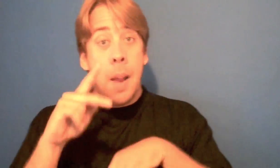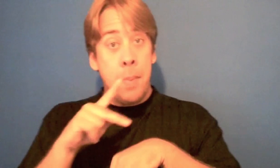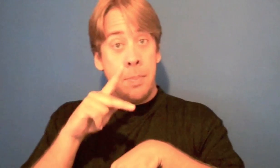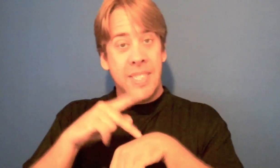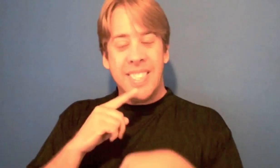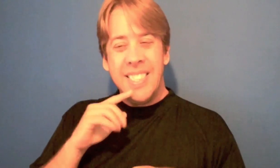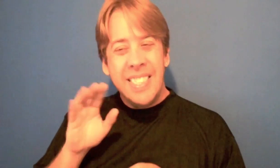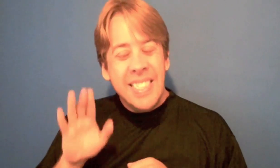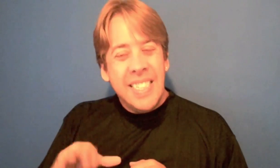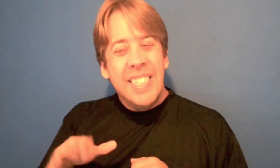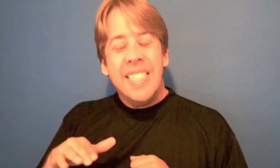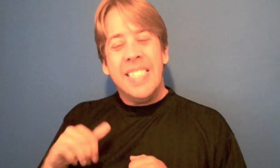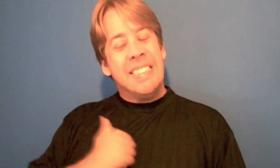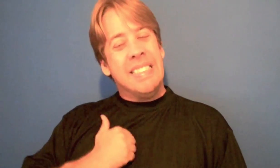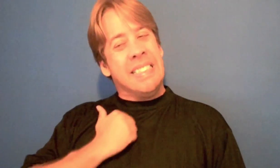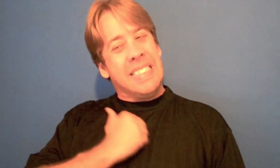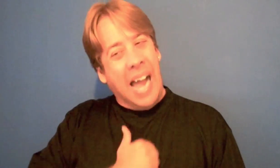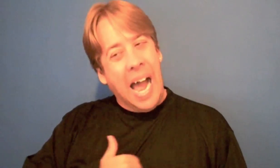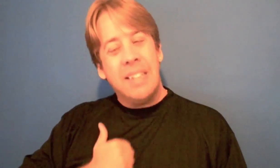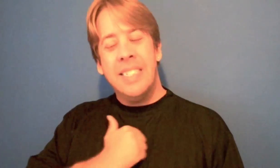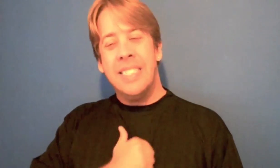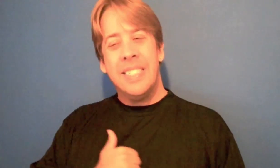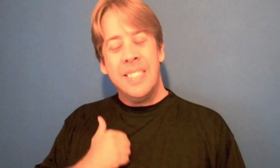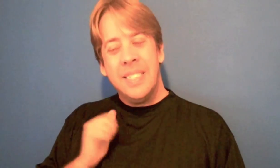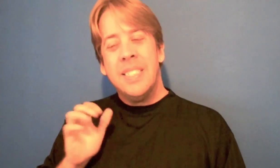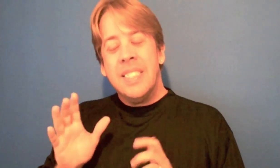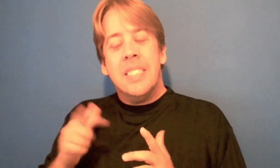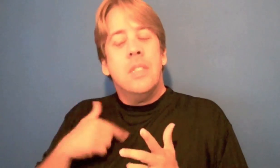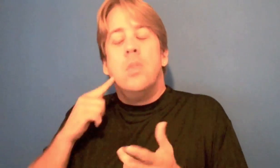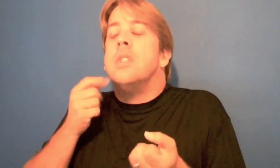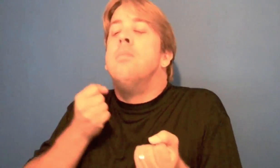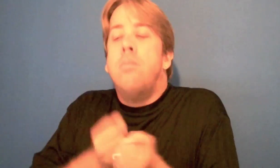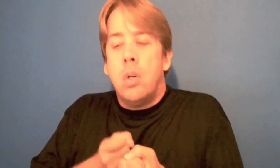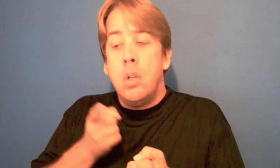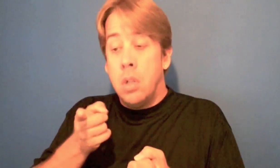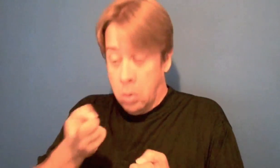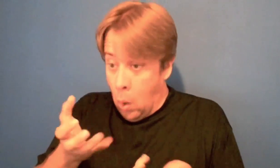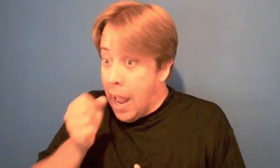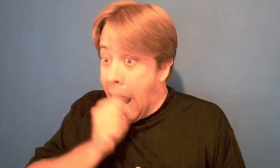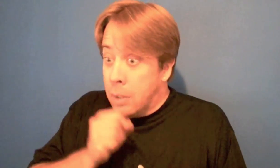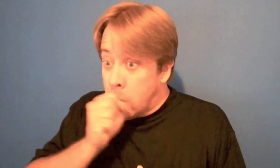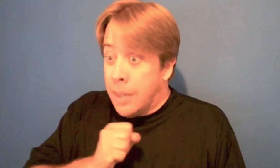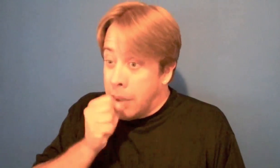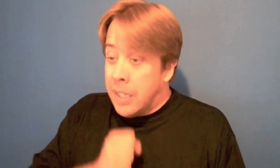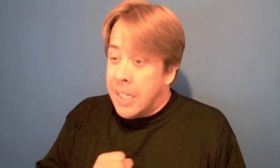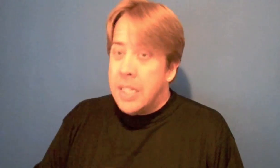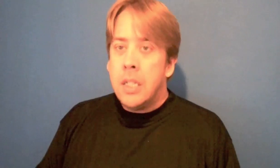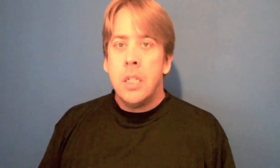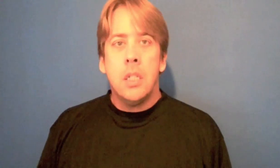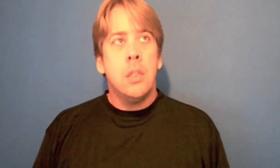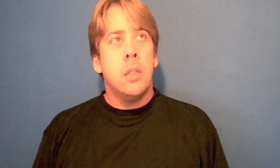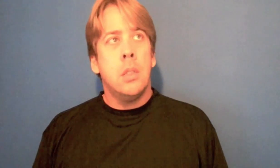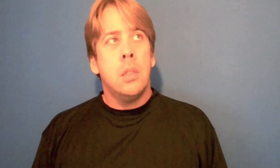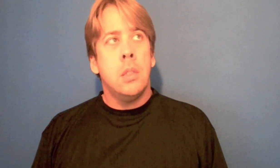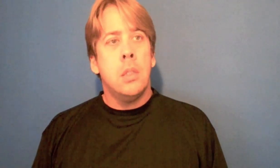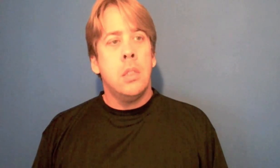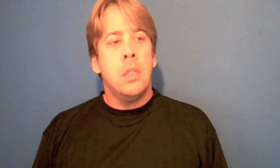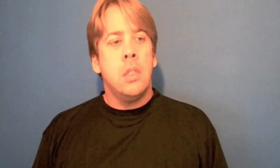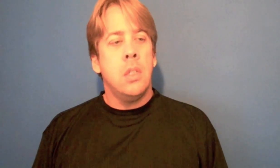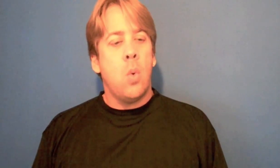So I came out and said, what's going on? And the principal said, I am so sorry. Do you want some ice cream?